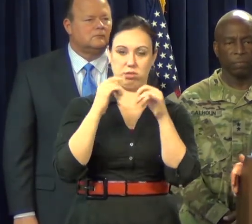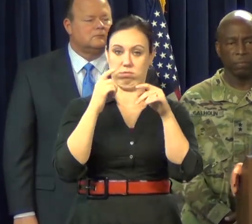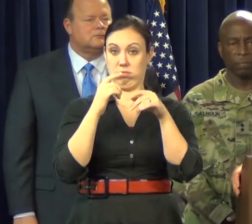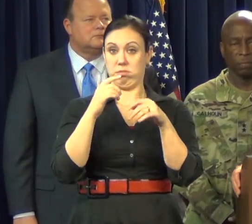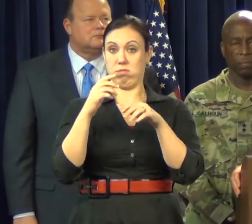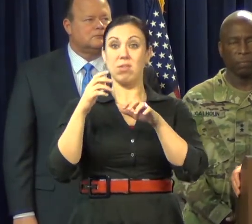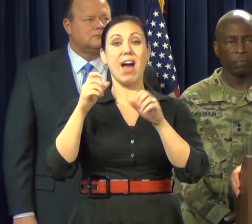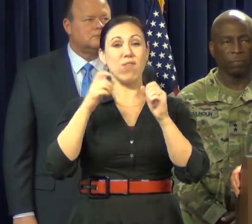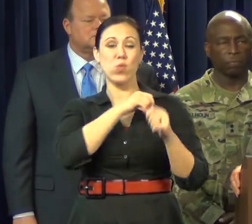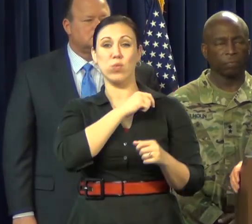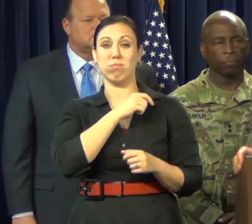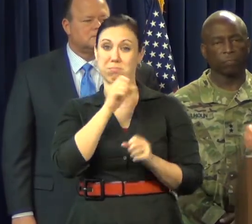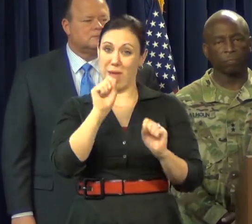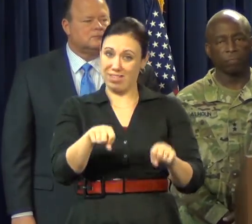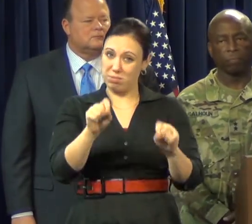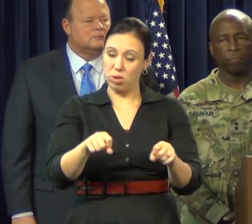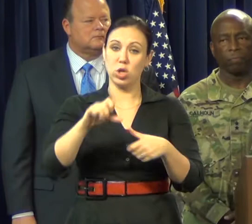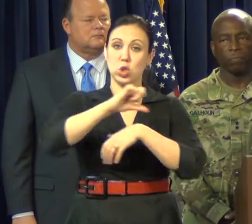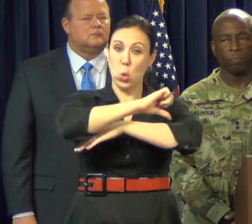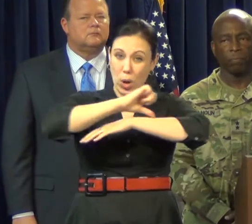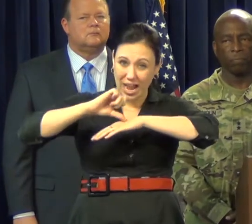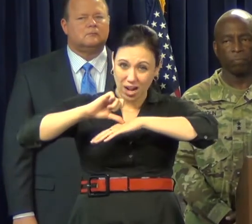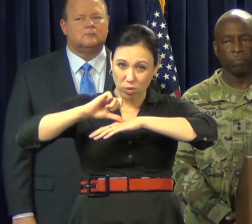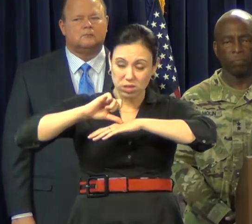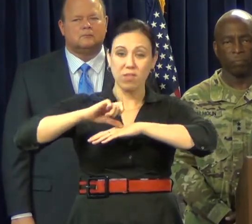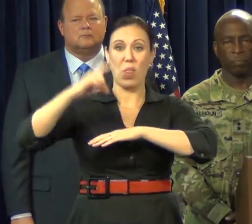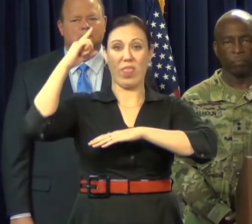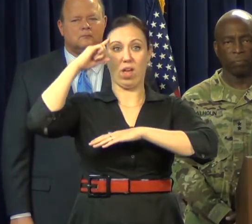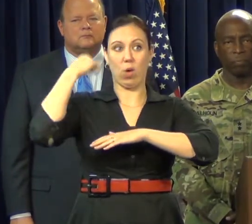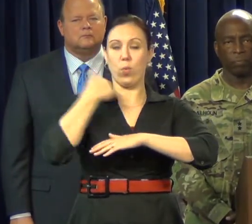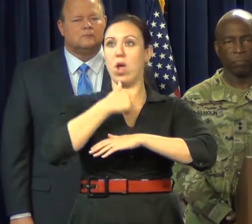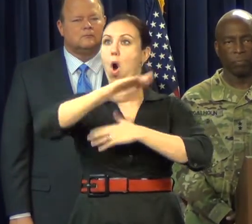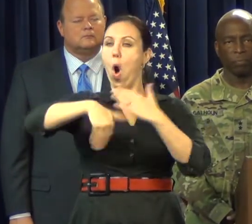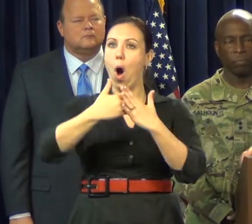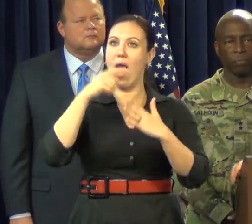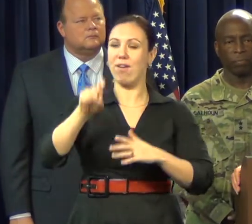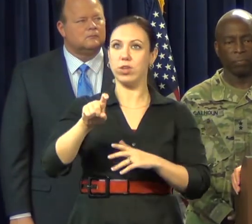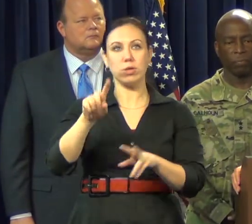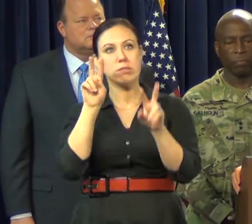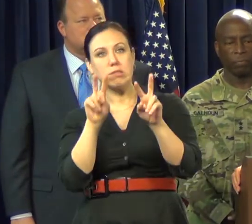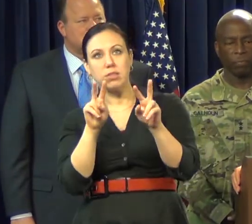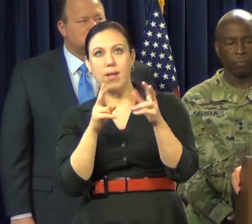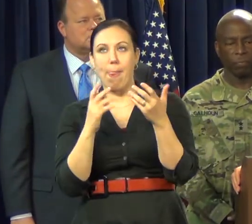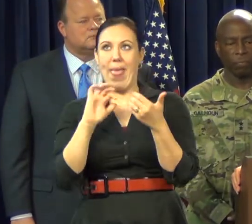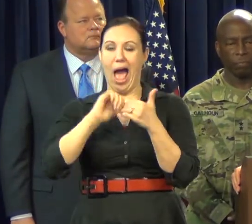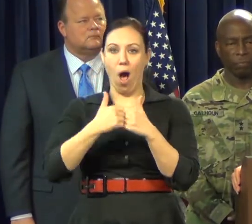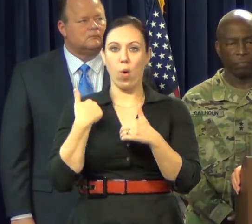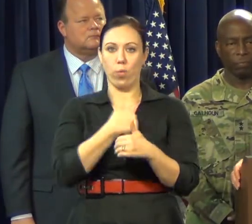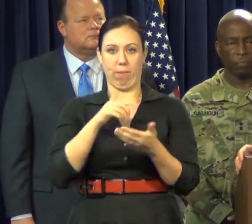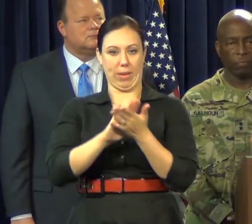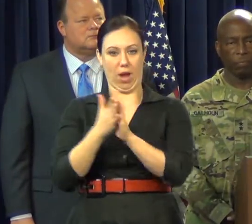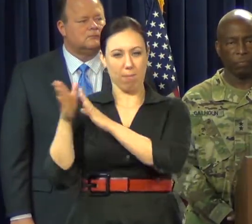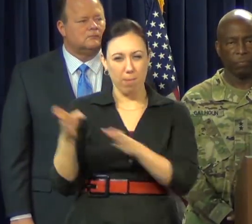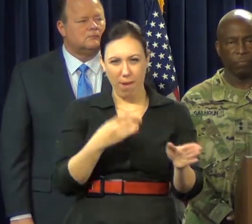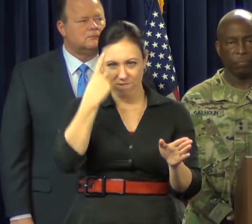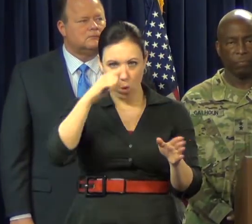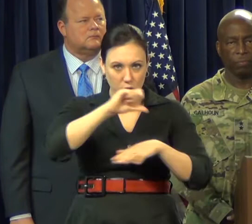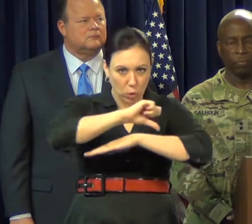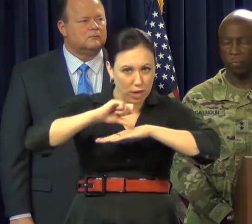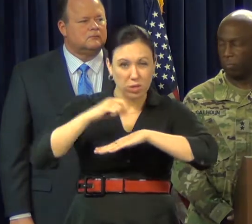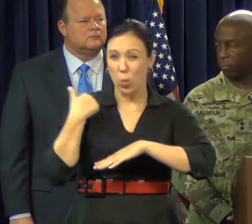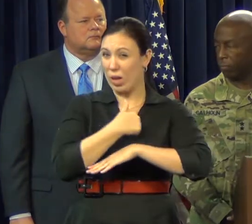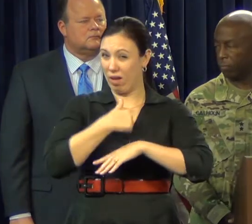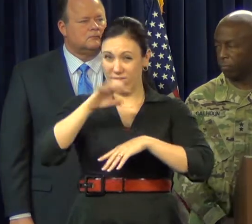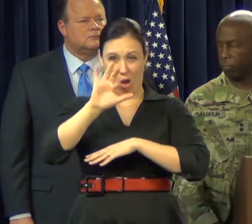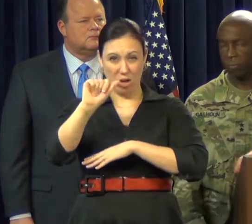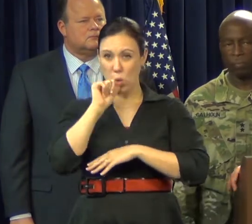risk of tornadoes. So when you think about this, all of us have to think, how would we be prepared in case of a tornado? Florida doesn't have a lot of